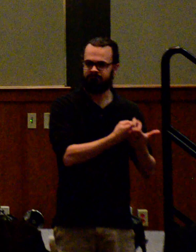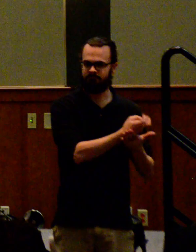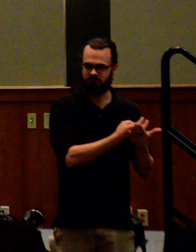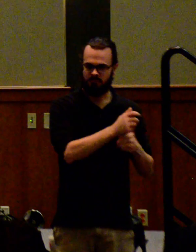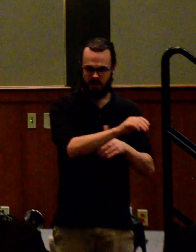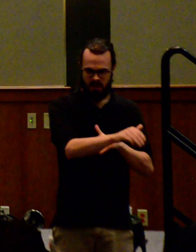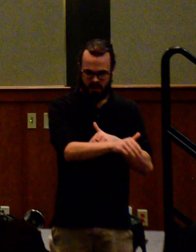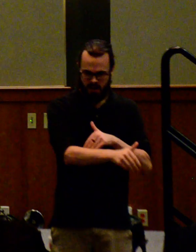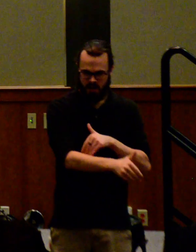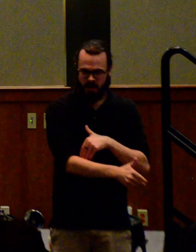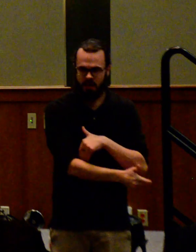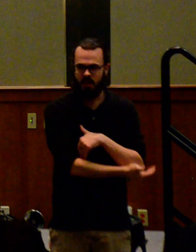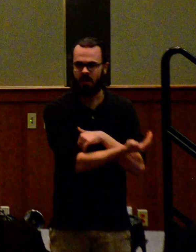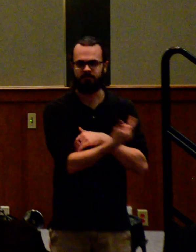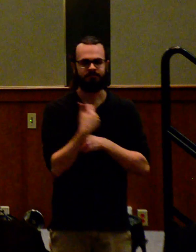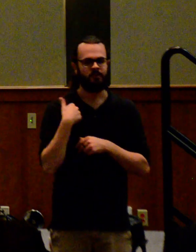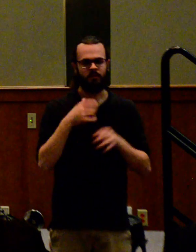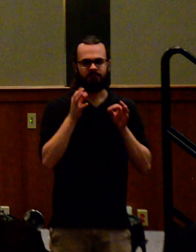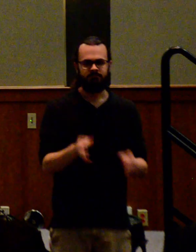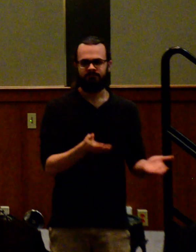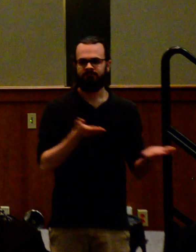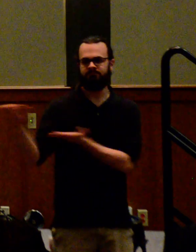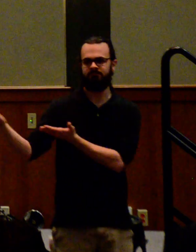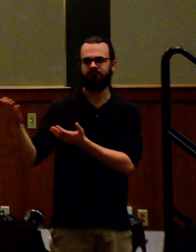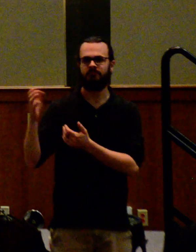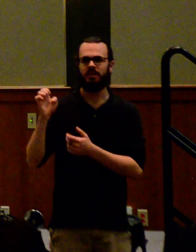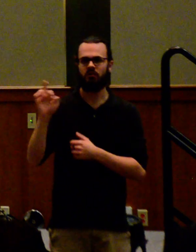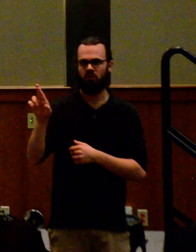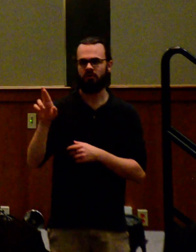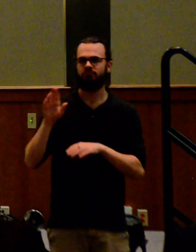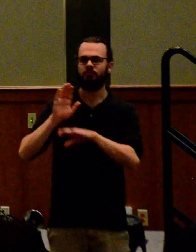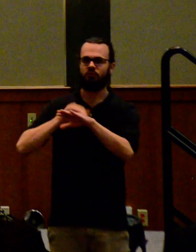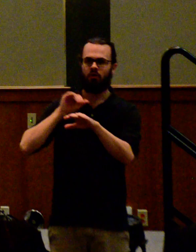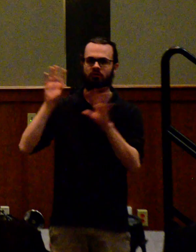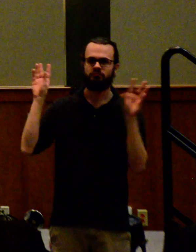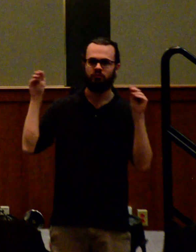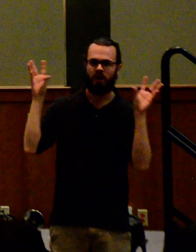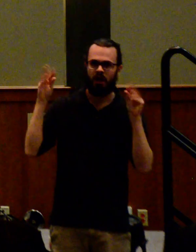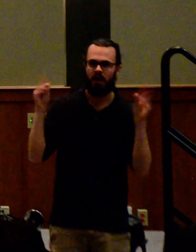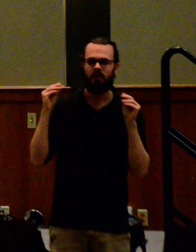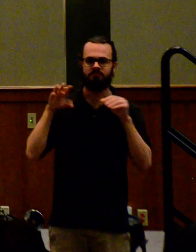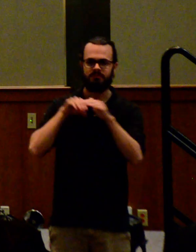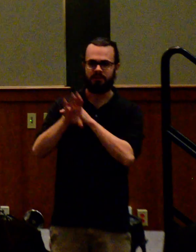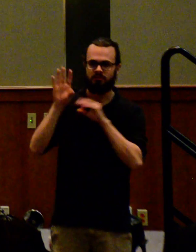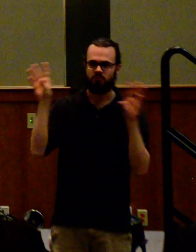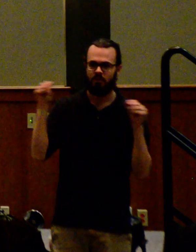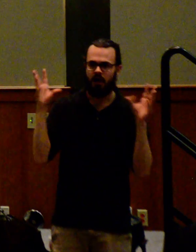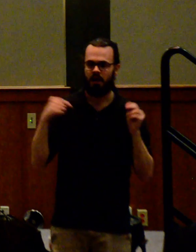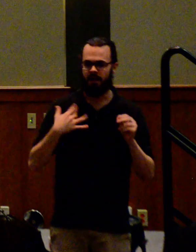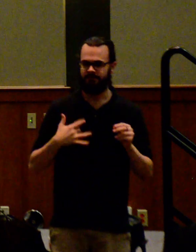I was really overwhelmed during the EMS ride and getting to see him hooked up to the IVs and monitors when we got